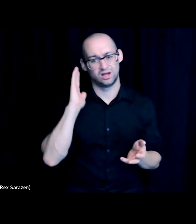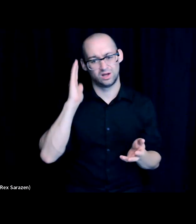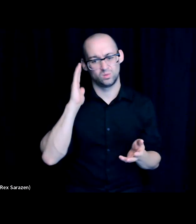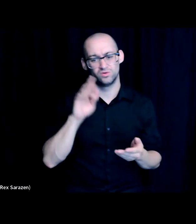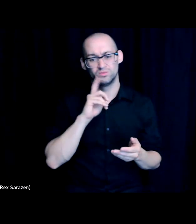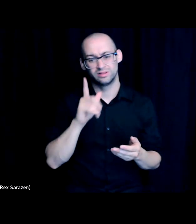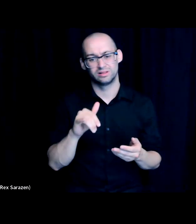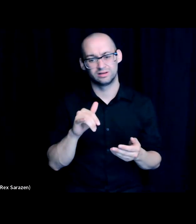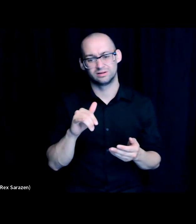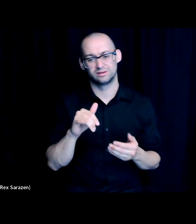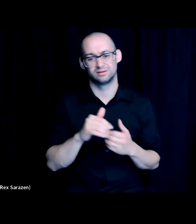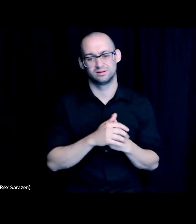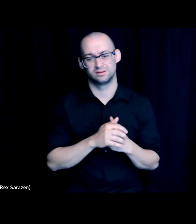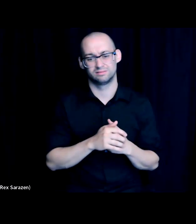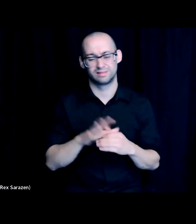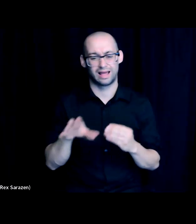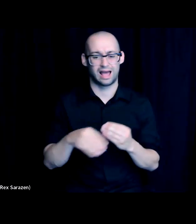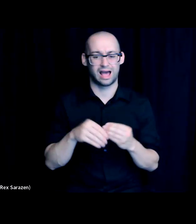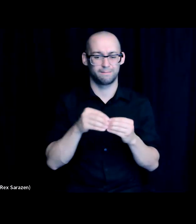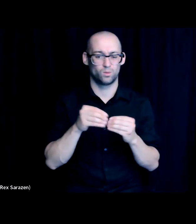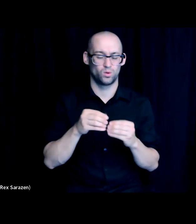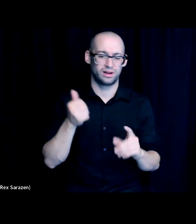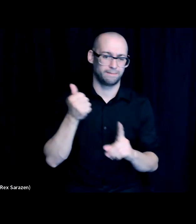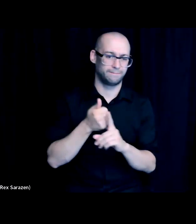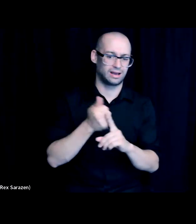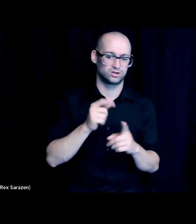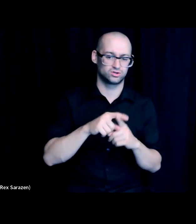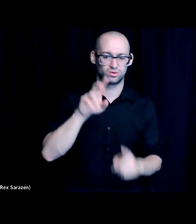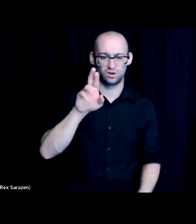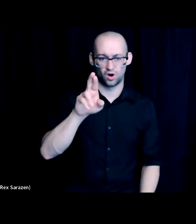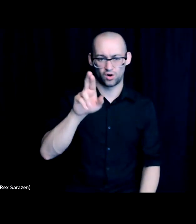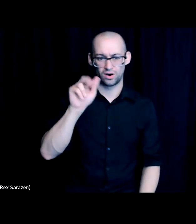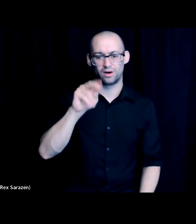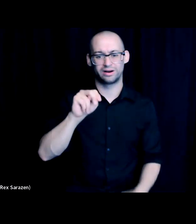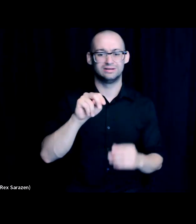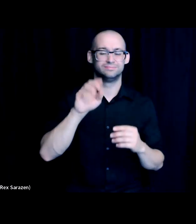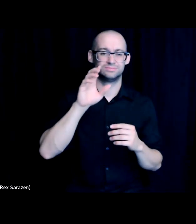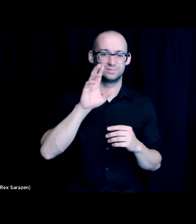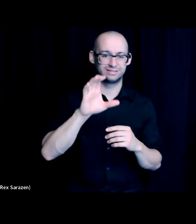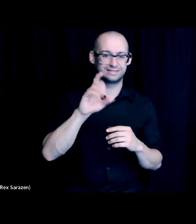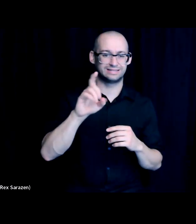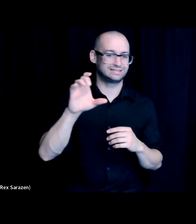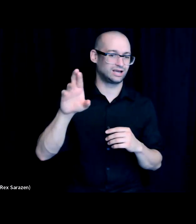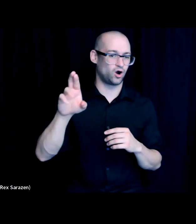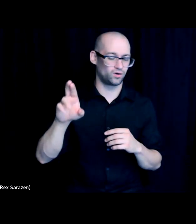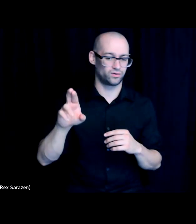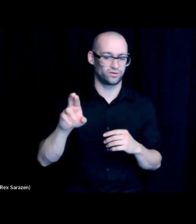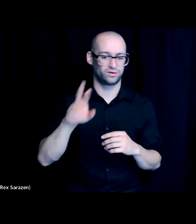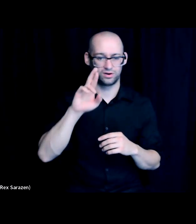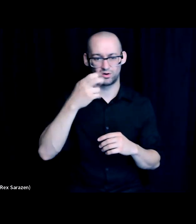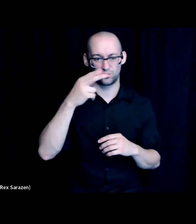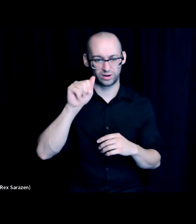really add more impact to the R on CDCR, the California Department of Corrections and Rehabilitation. With no Wi-Fi, it's very hard to